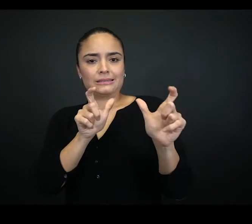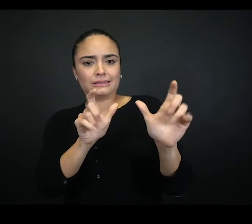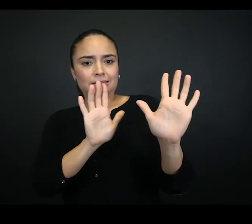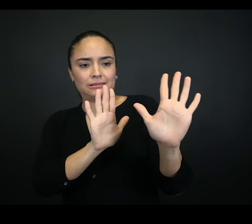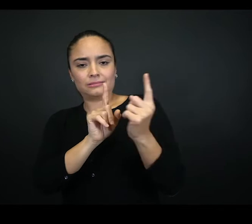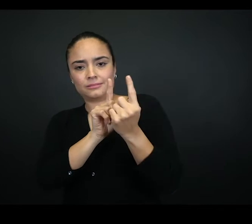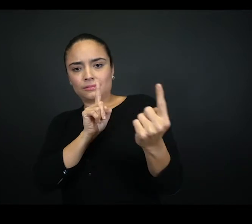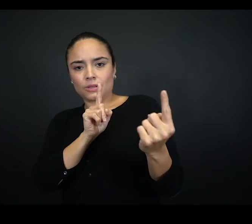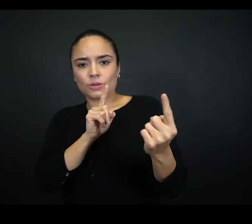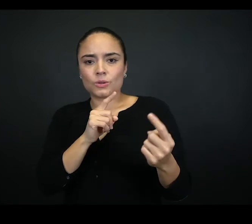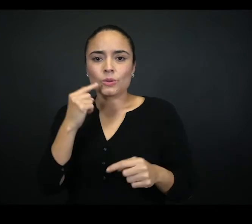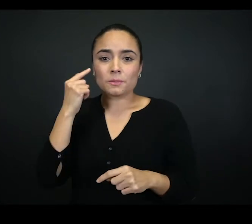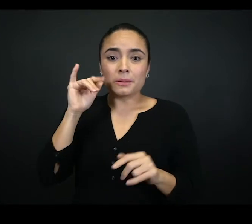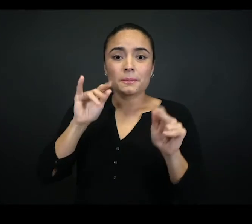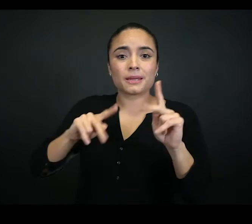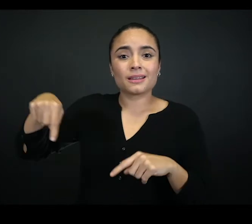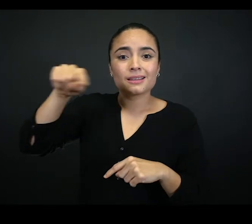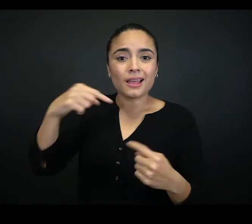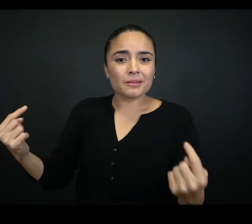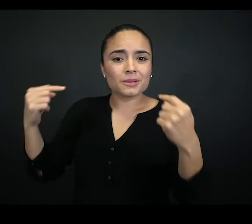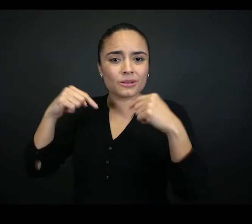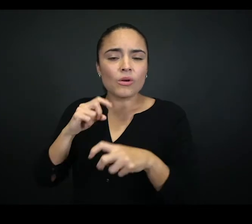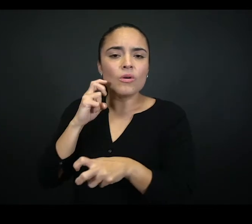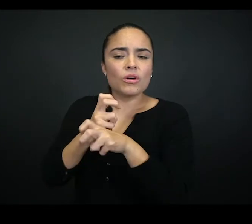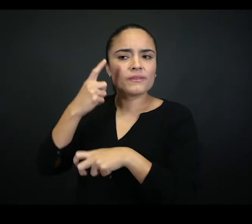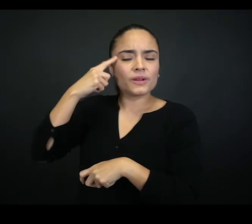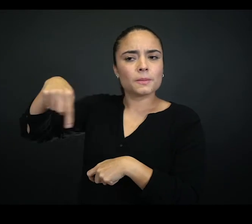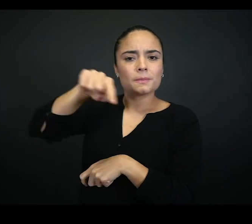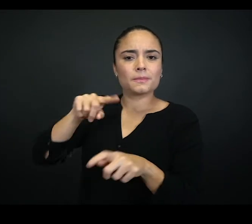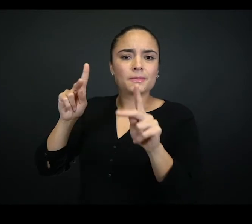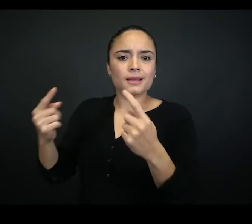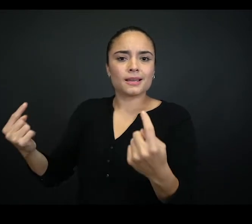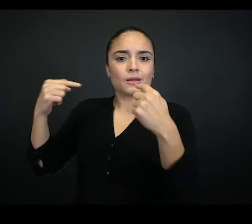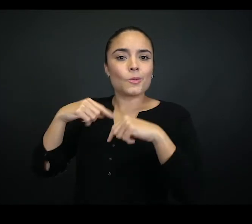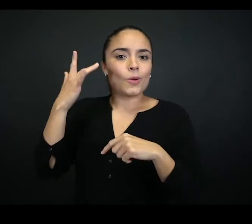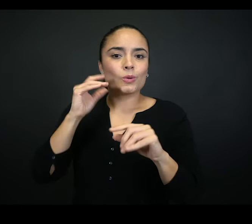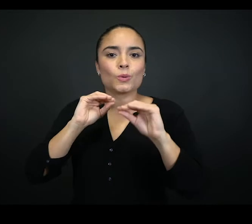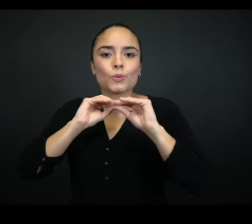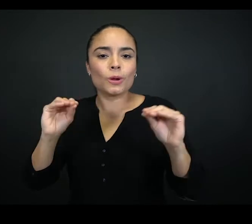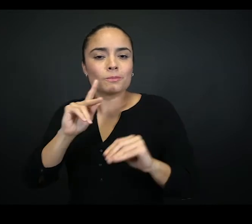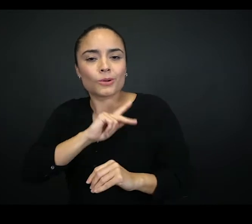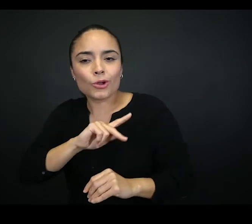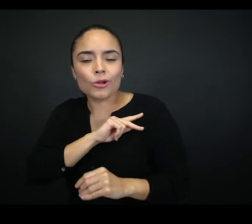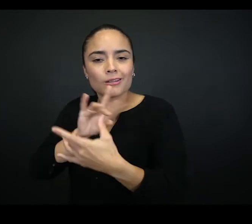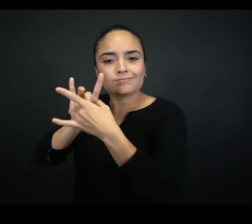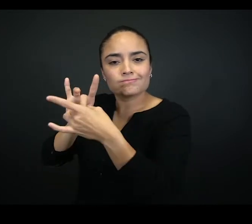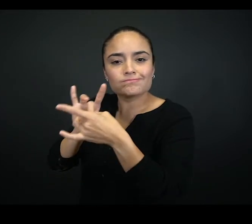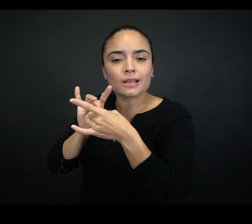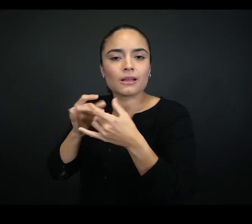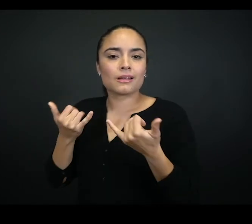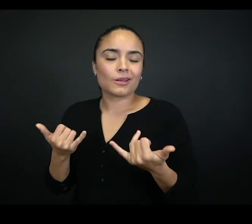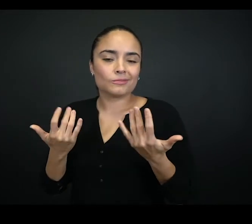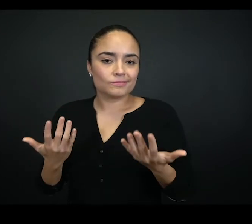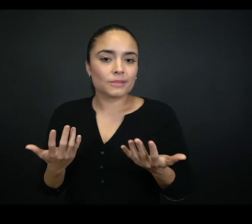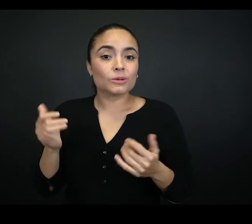that services have reduced hours, people have been moved. So in the shelter system, a